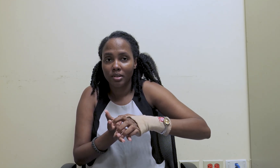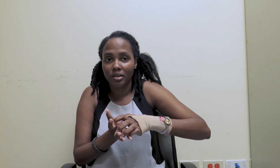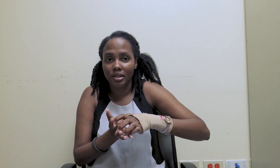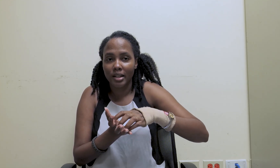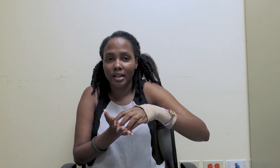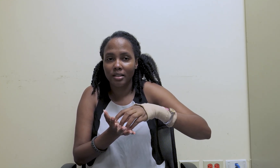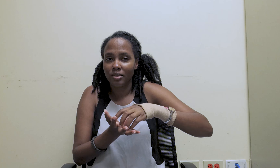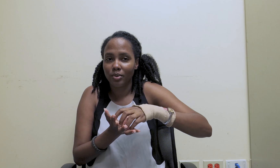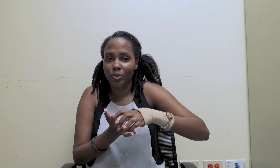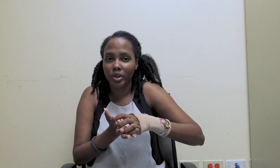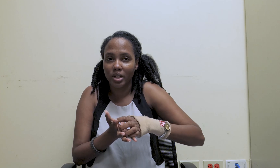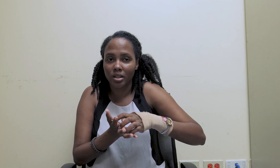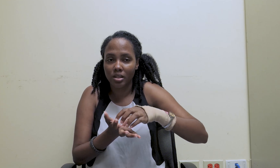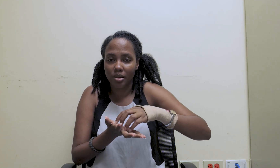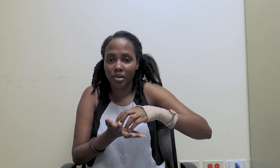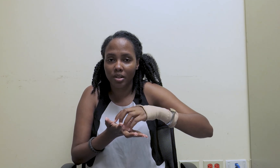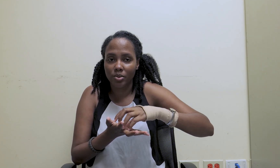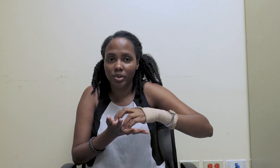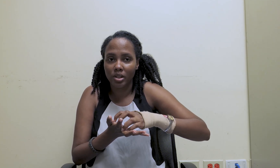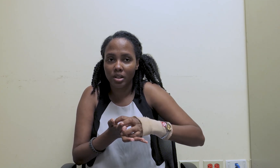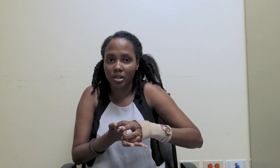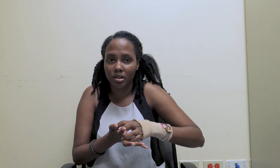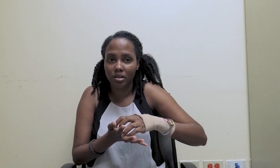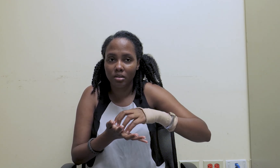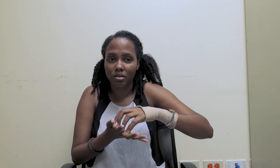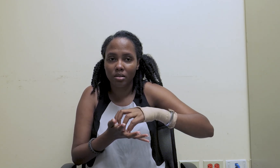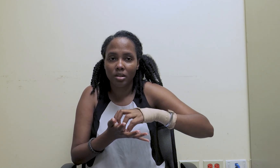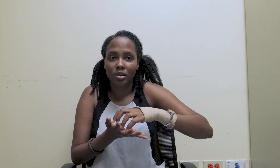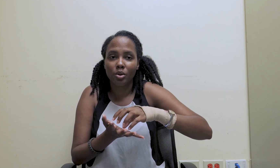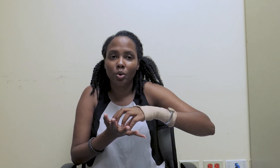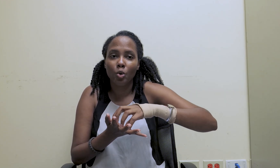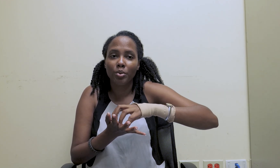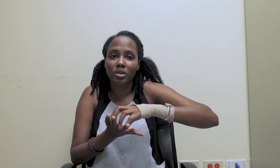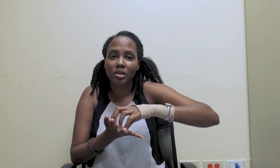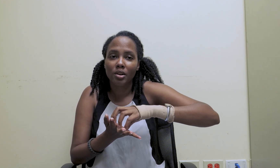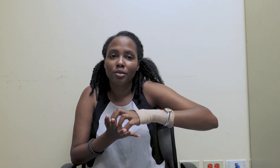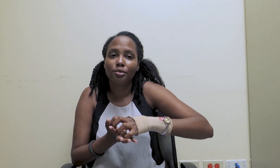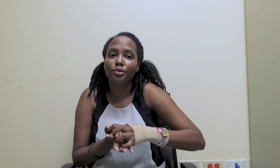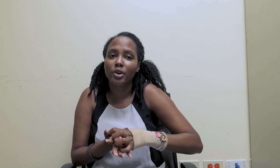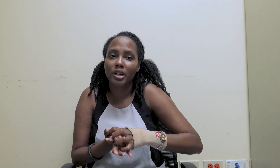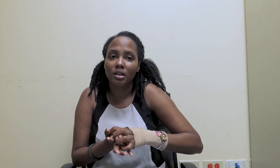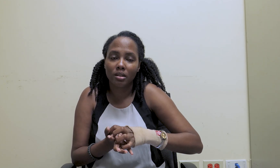Just like that. Weak. It's the same thing as weak. The hope is frail.